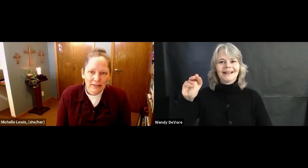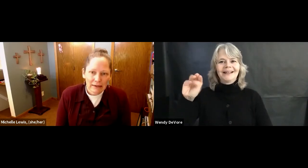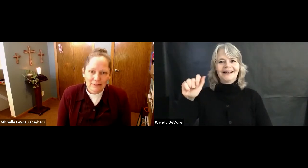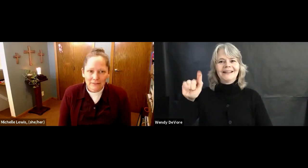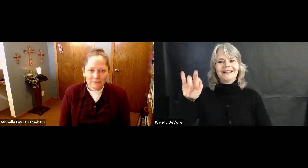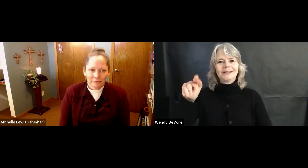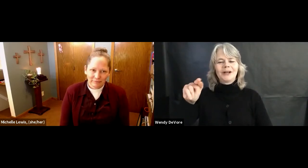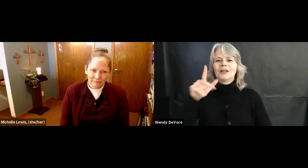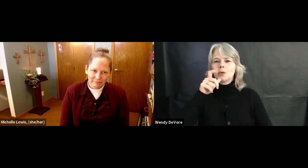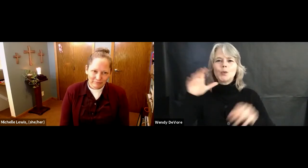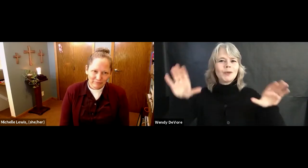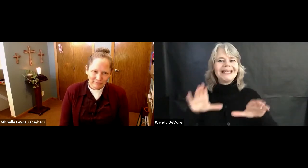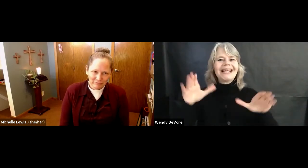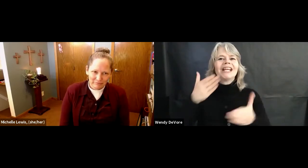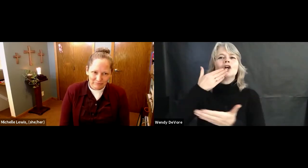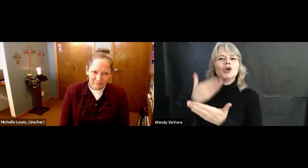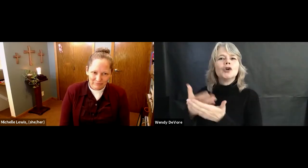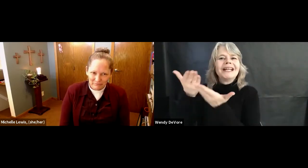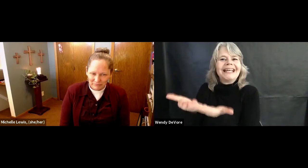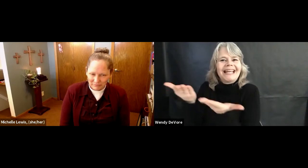good things.